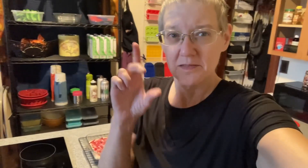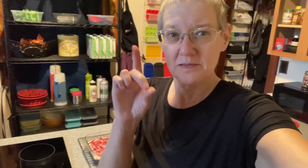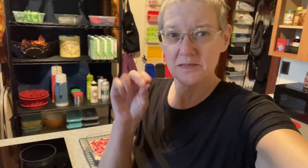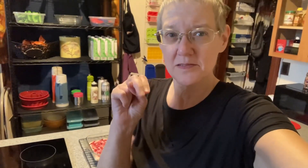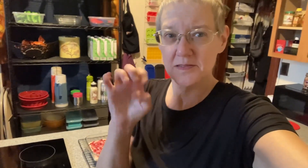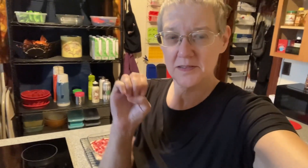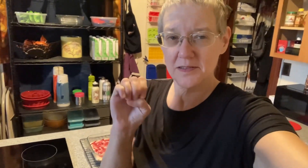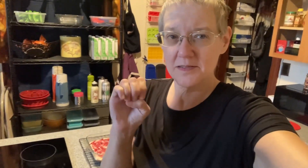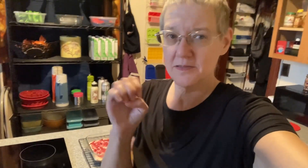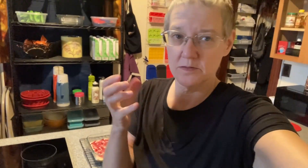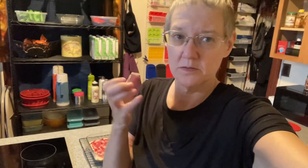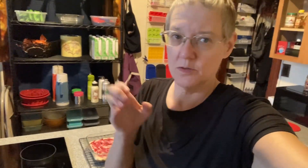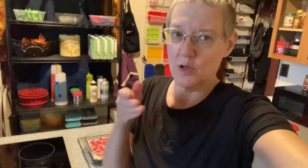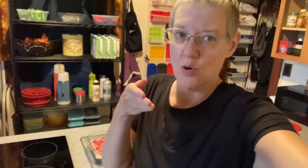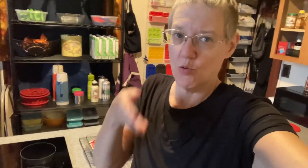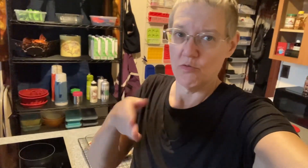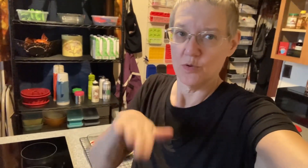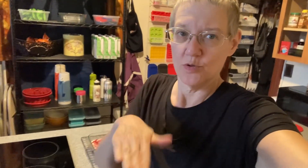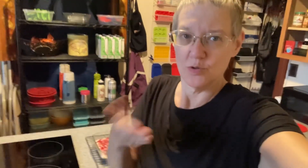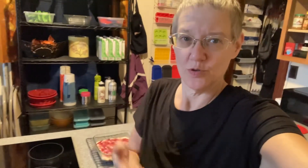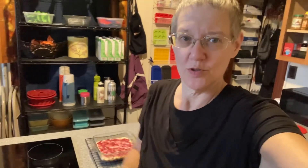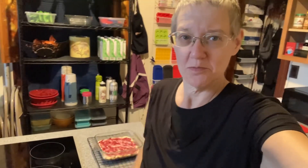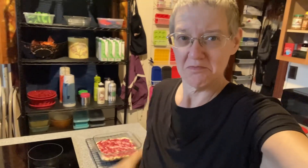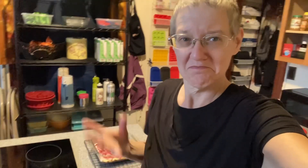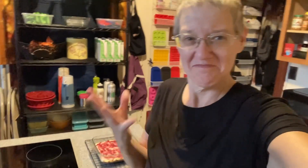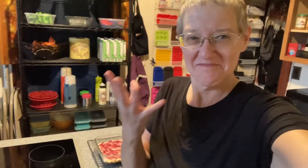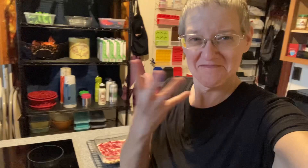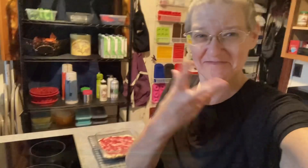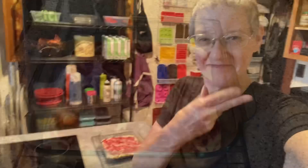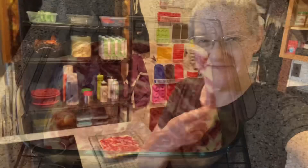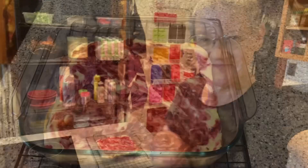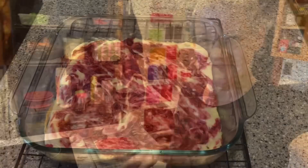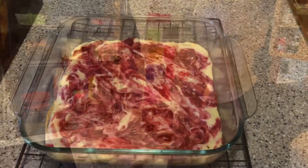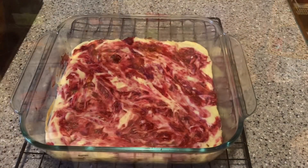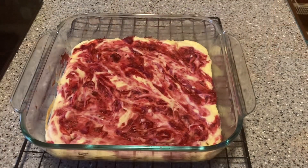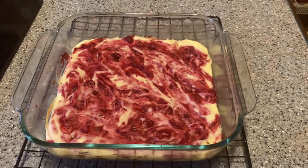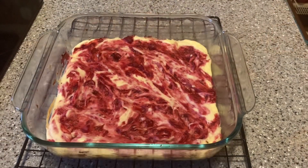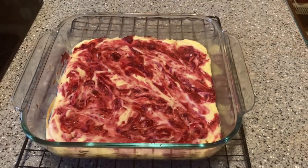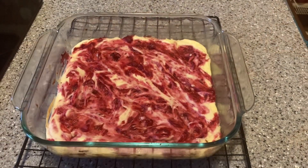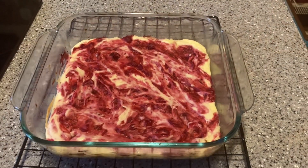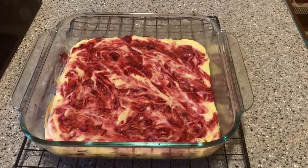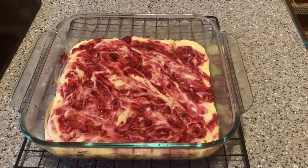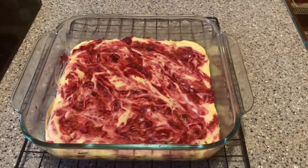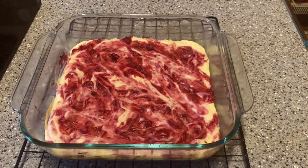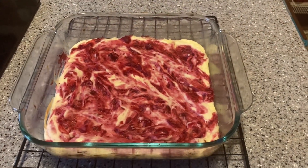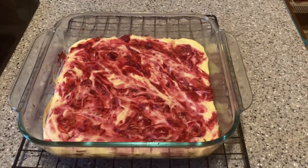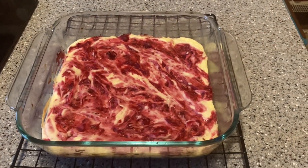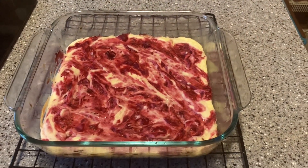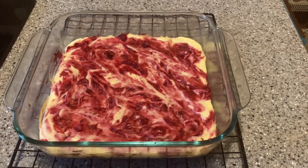I think they're done. You don't want to overcook it. Isn't that beautiful?